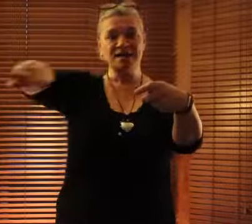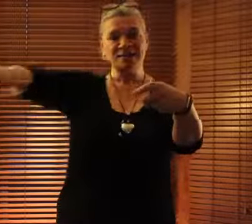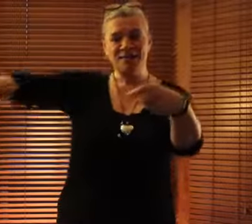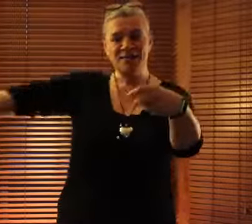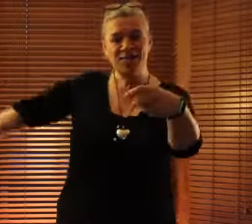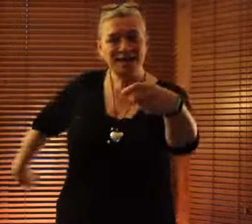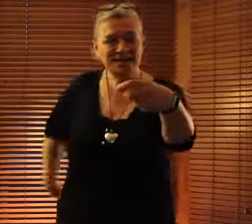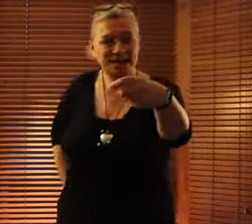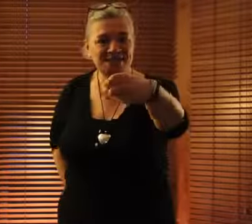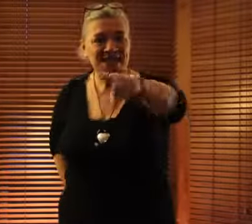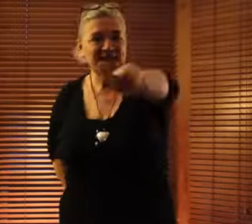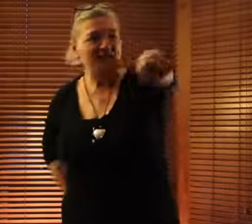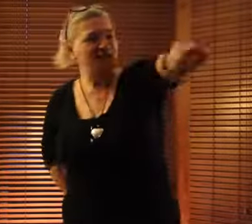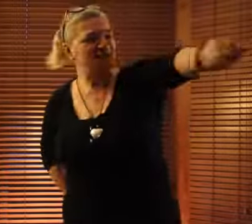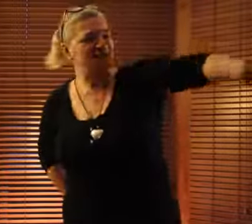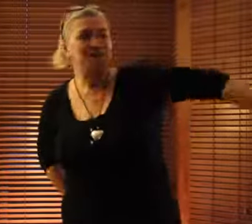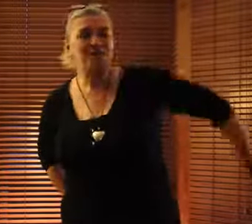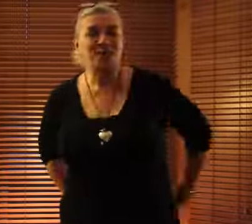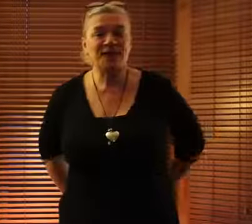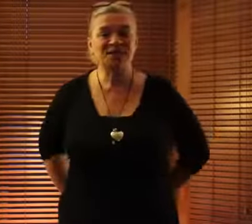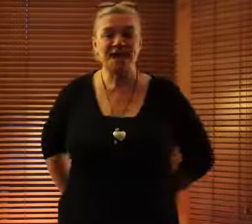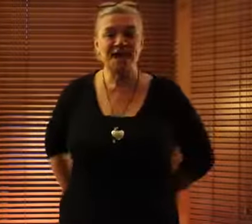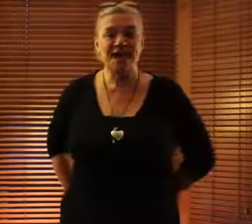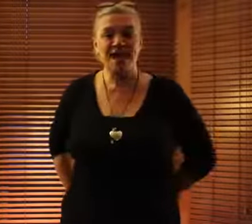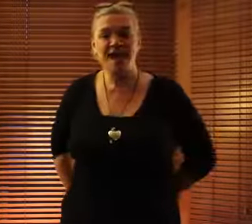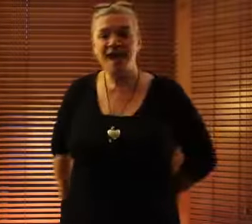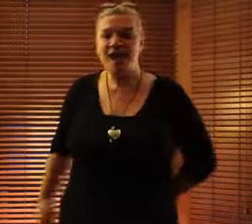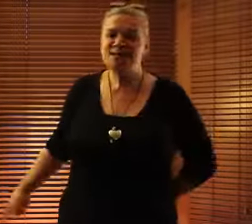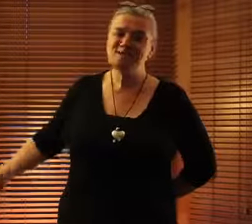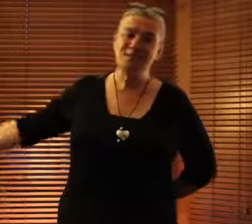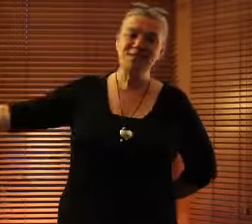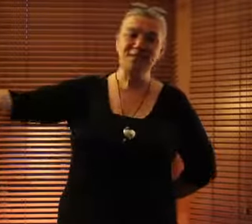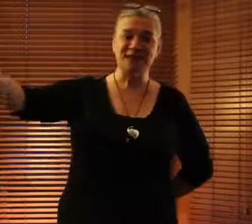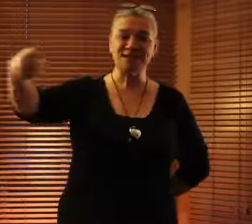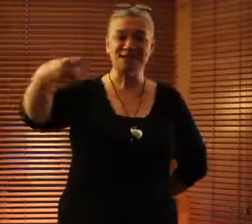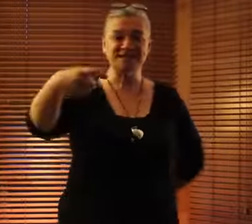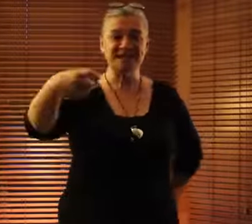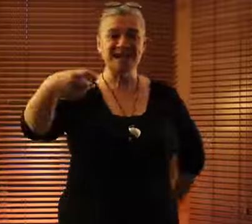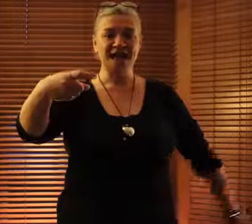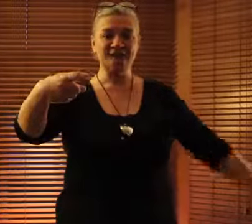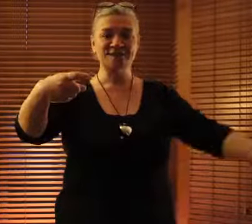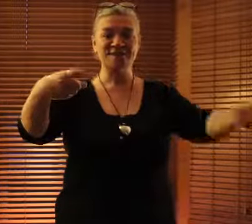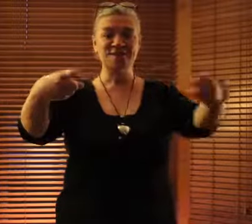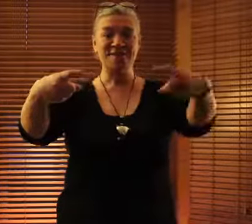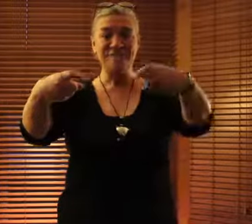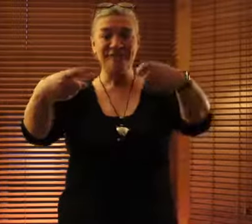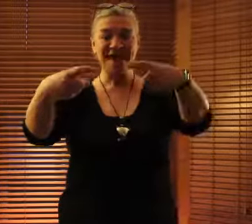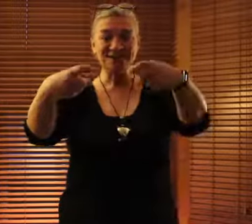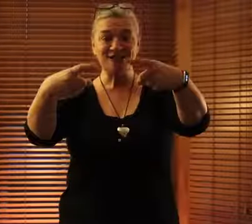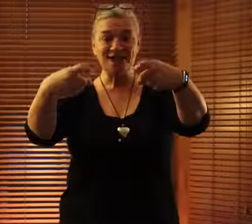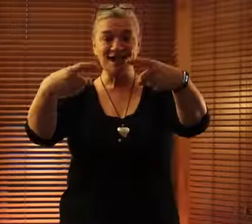Swim away Jessie, swim away Jake. Swim back Jessie, swim back Jake.